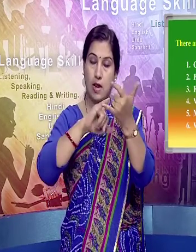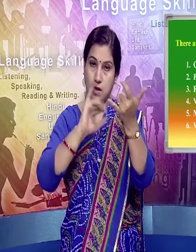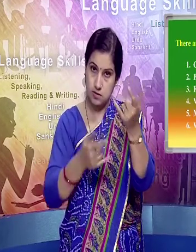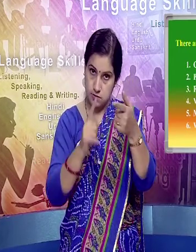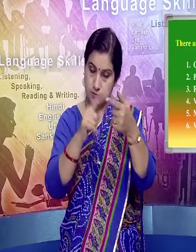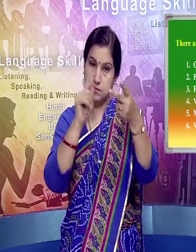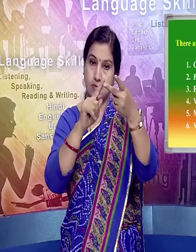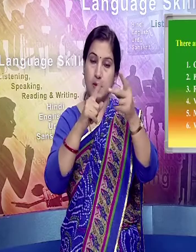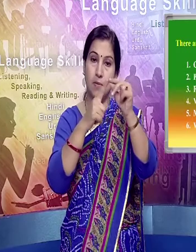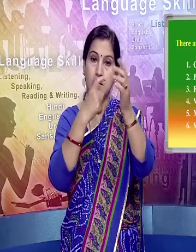fat,